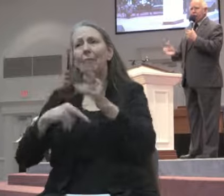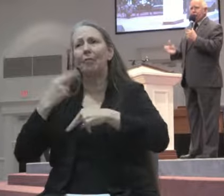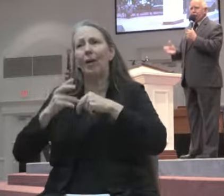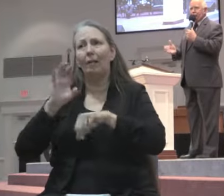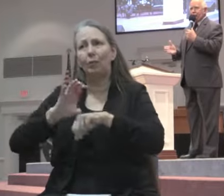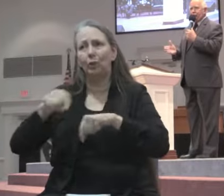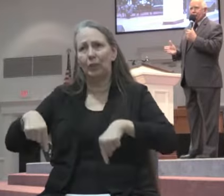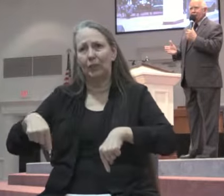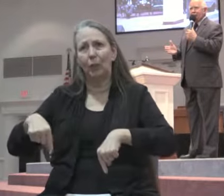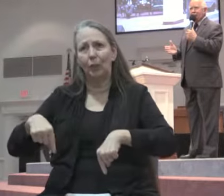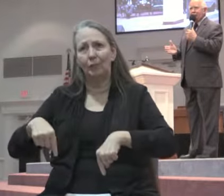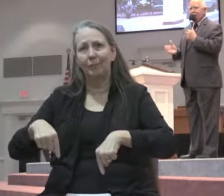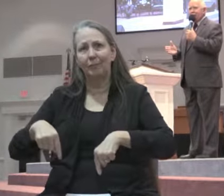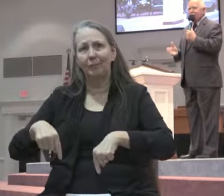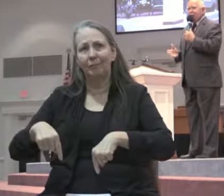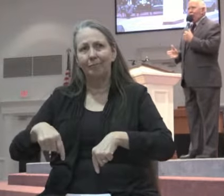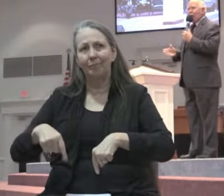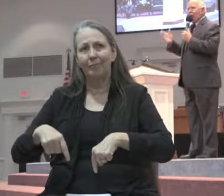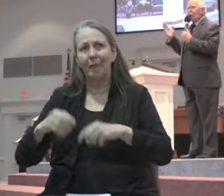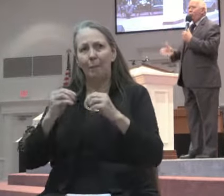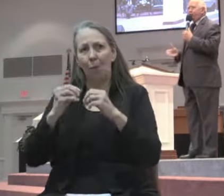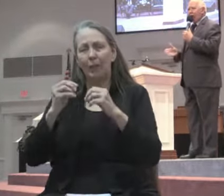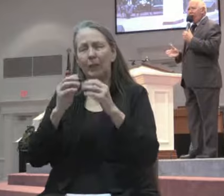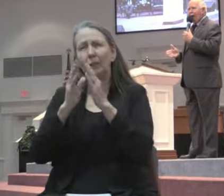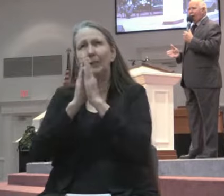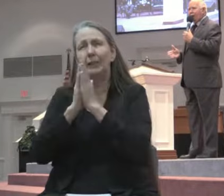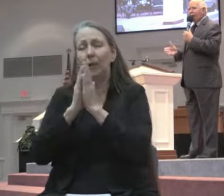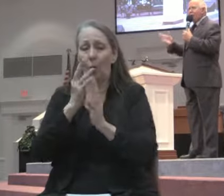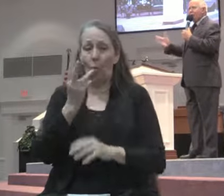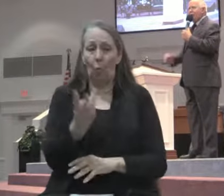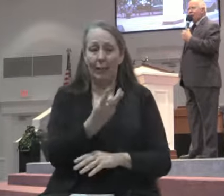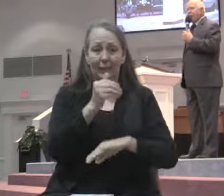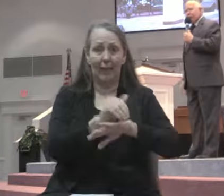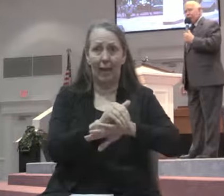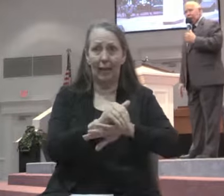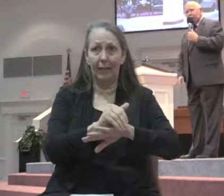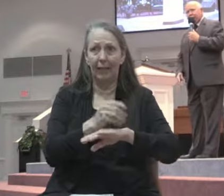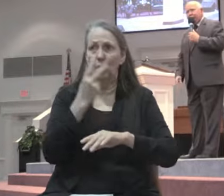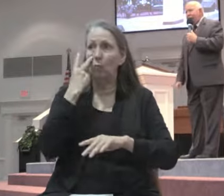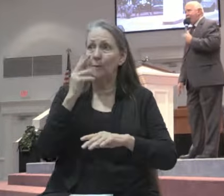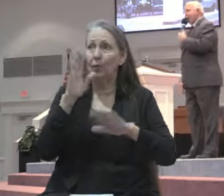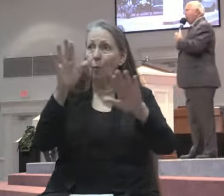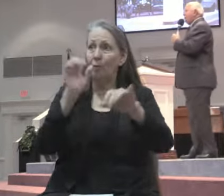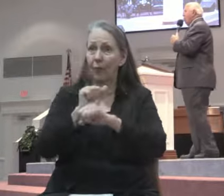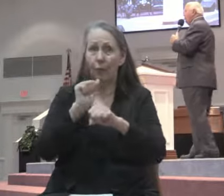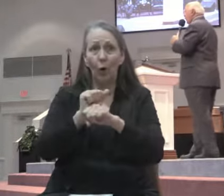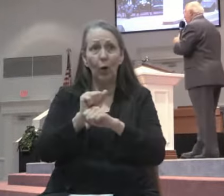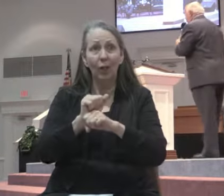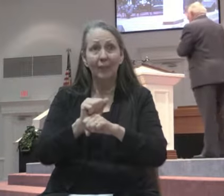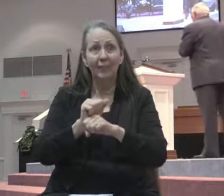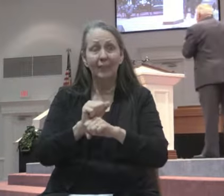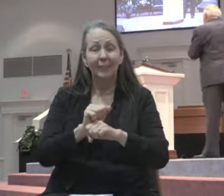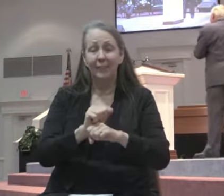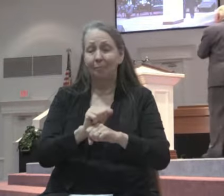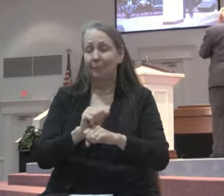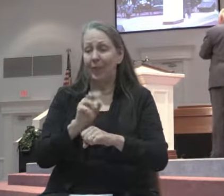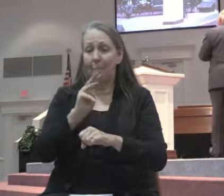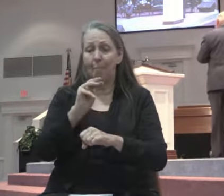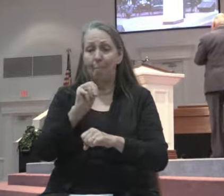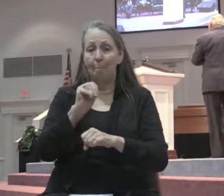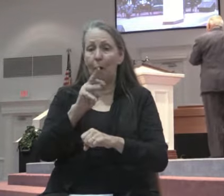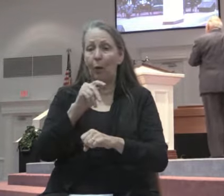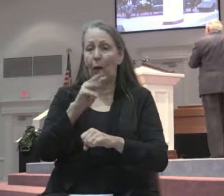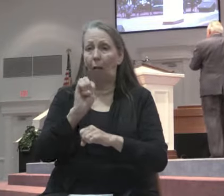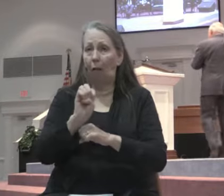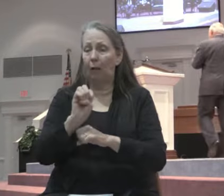revival church. So that Wednesday night you can have miracles, Sunday morning, you can have